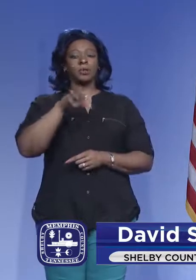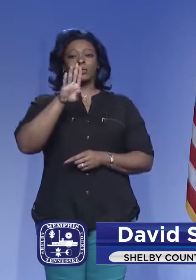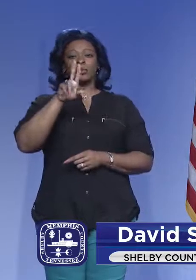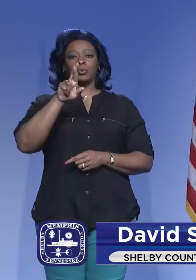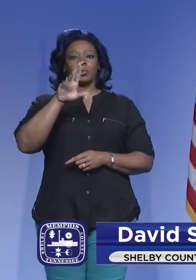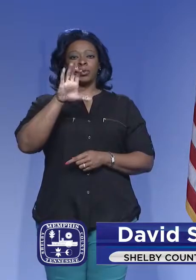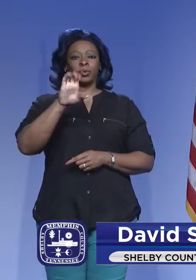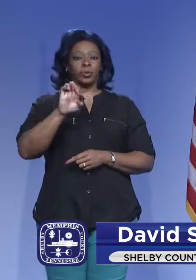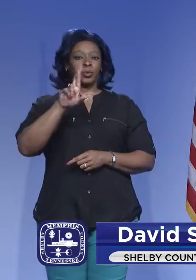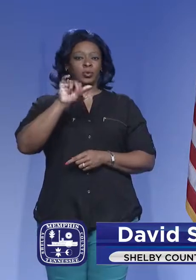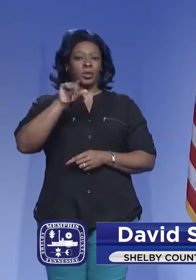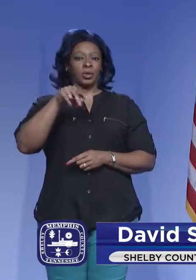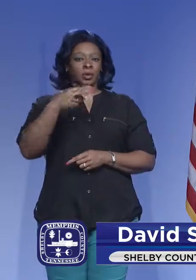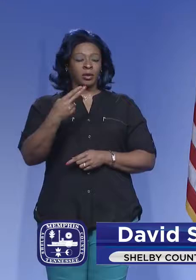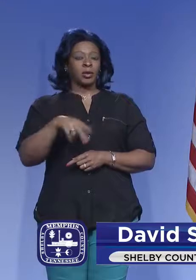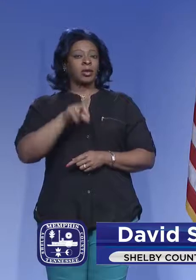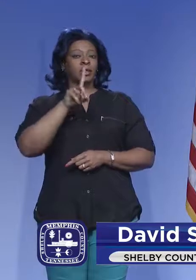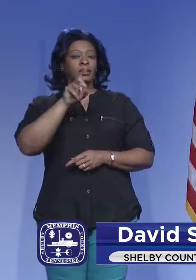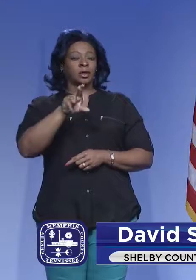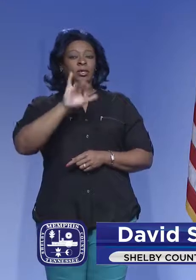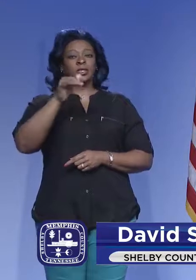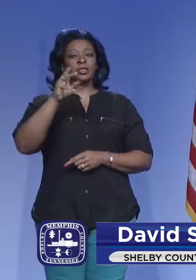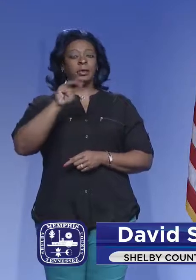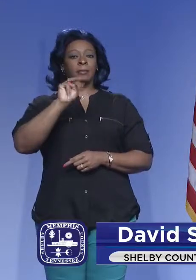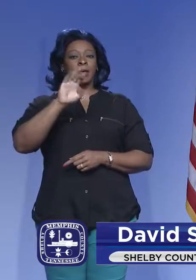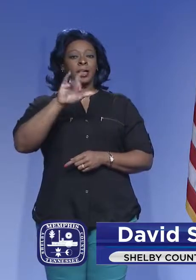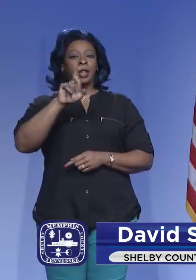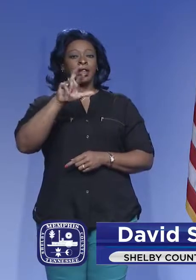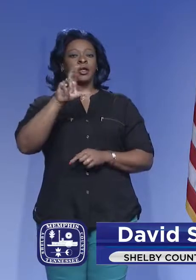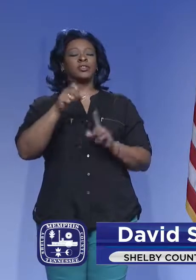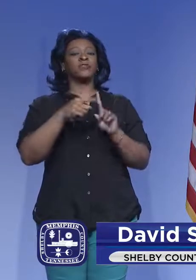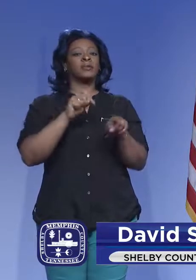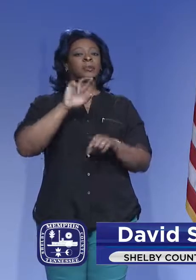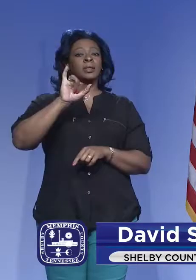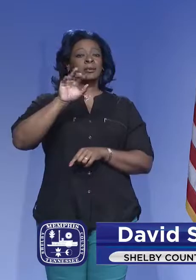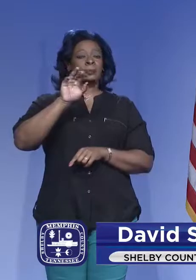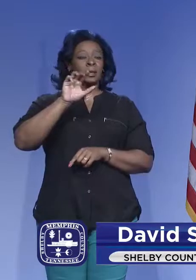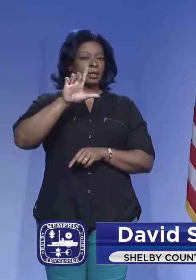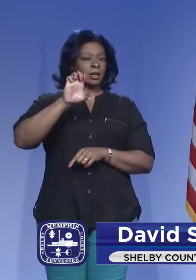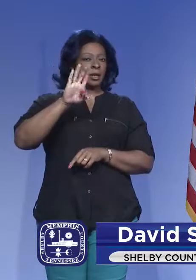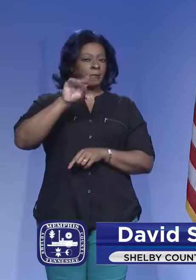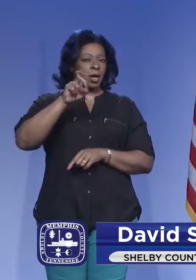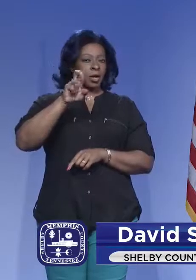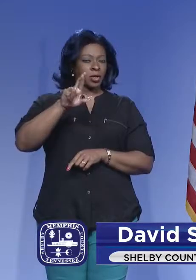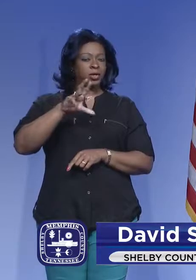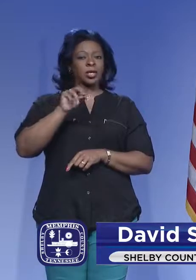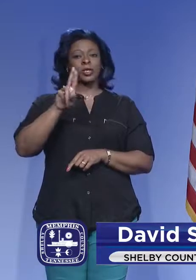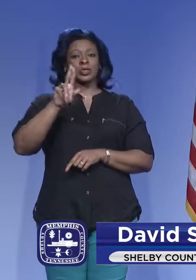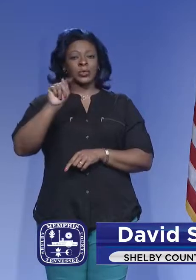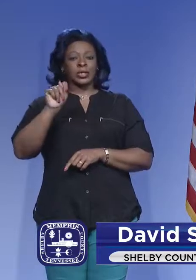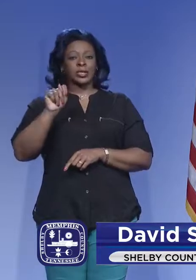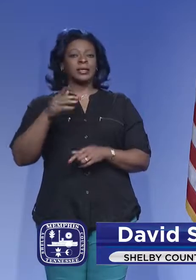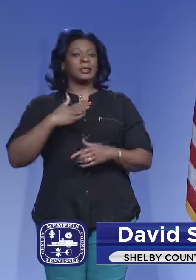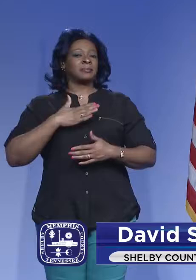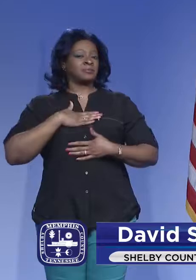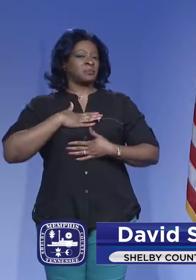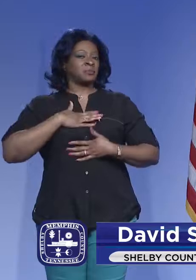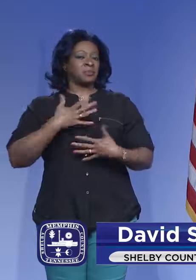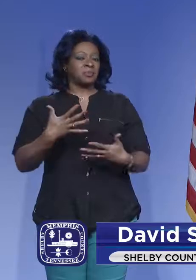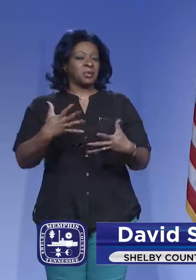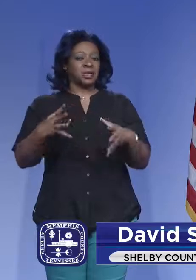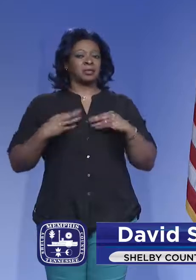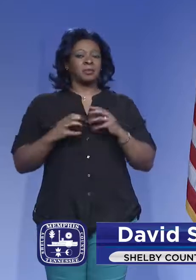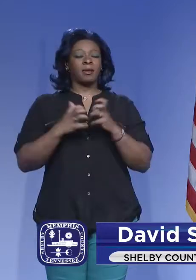Randolph, Local Health Officer, and Dr. John McCullers from Le Bonheur and UT with us. So we'll be happy to take a lot of questions I'm